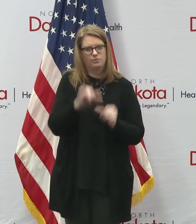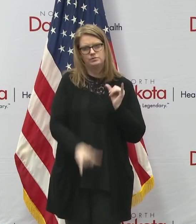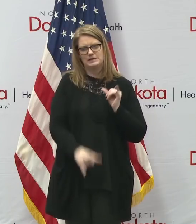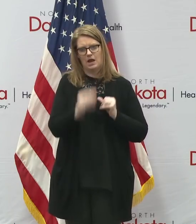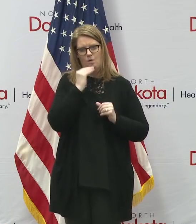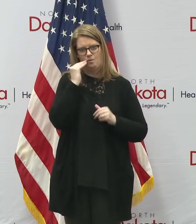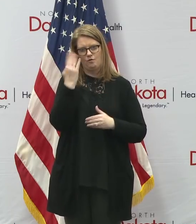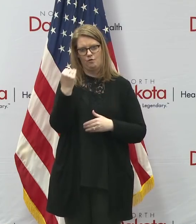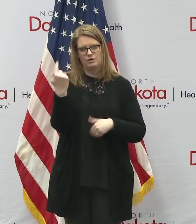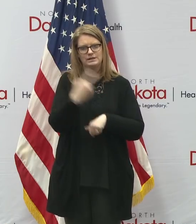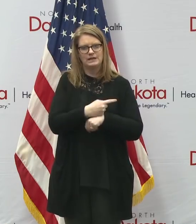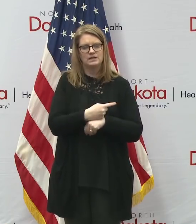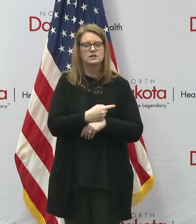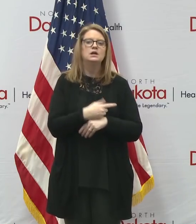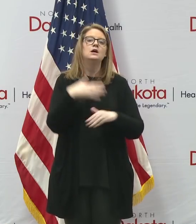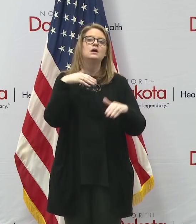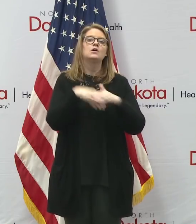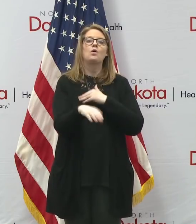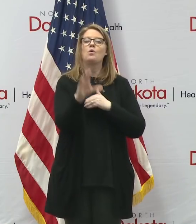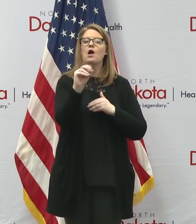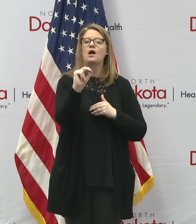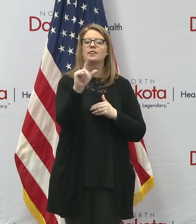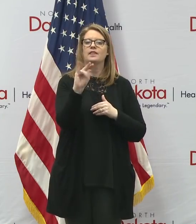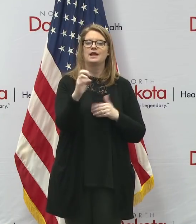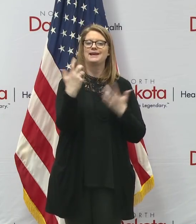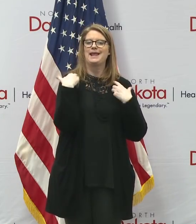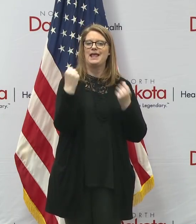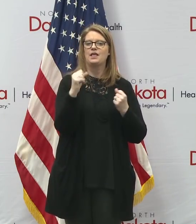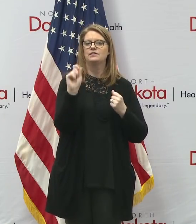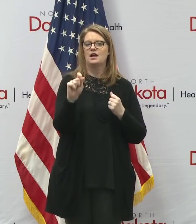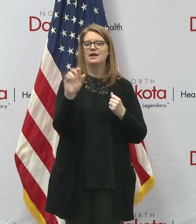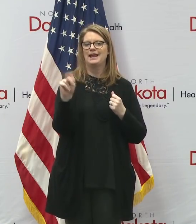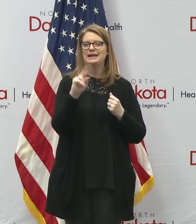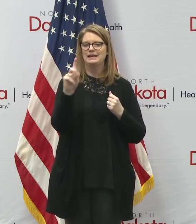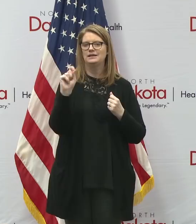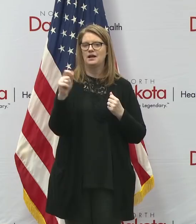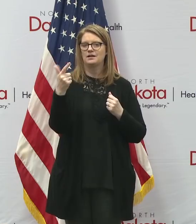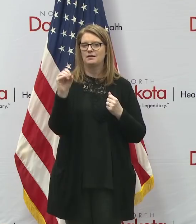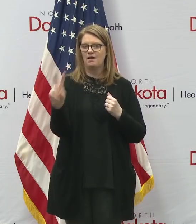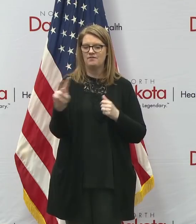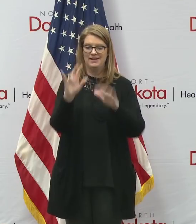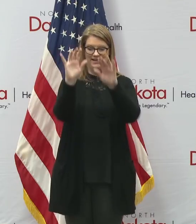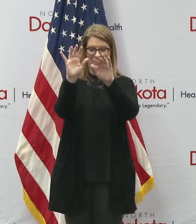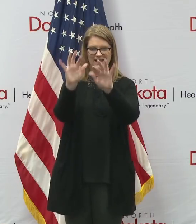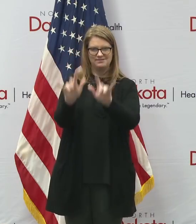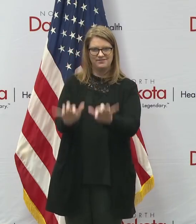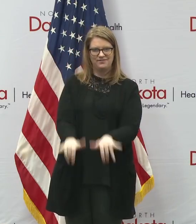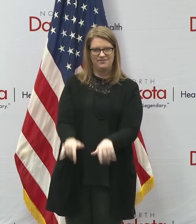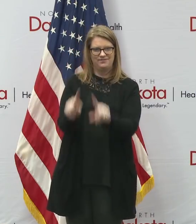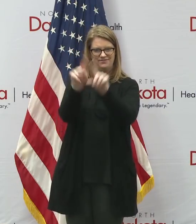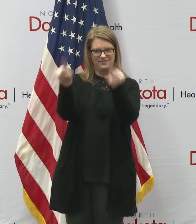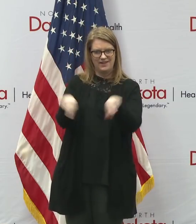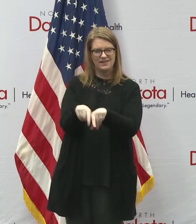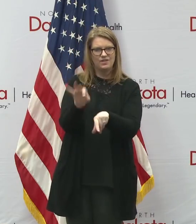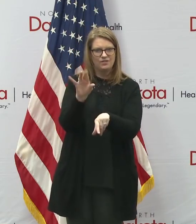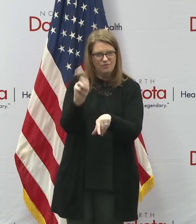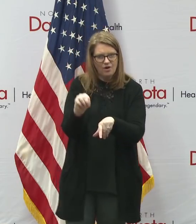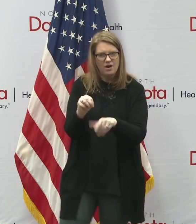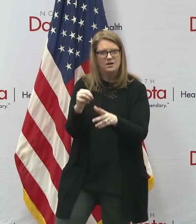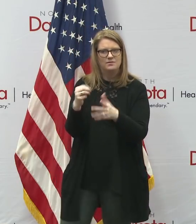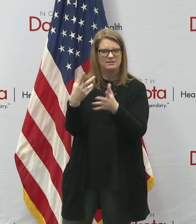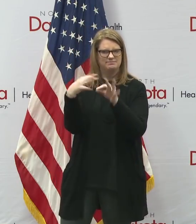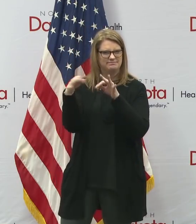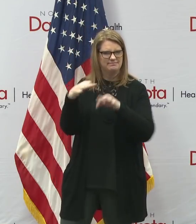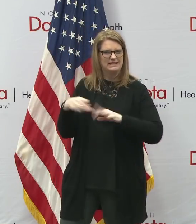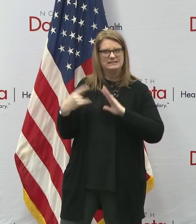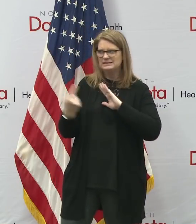on and fill out the travel survey online at health.nd.gov, and you'll receive information about what symptoms to watch for, how to self-isolate,